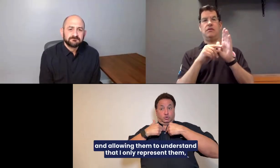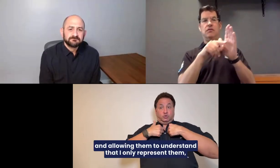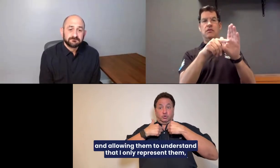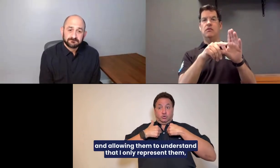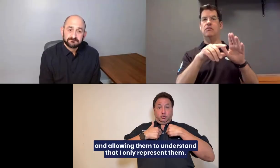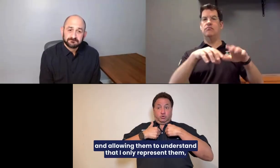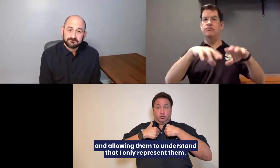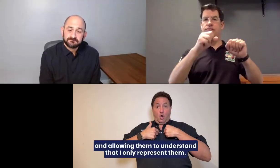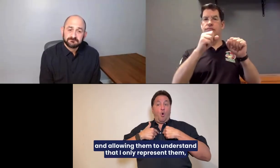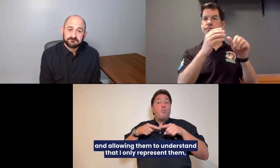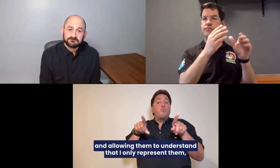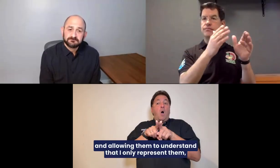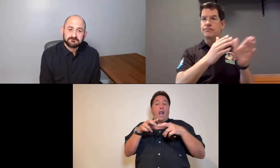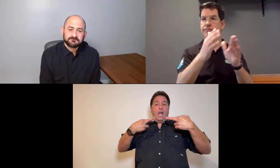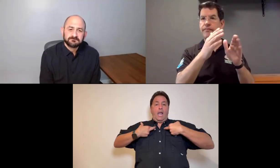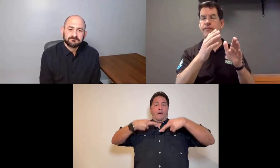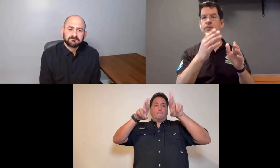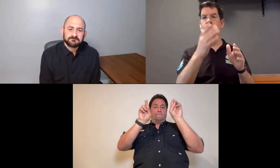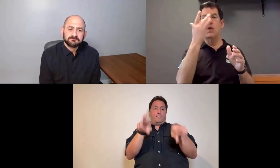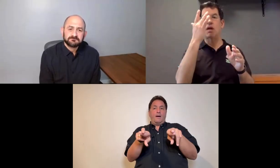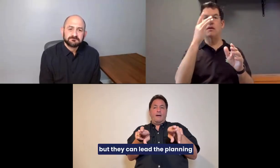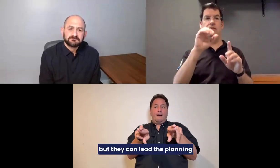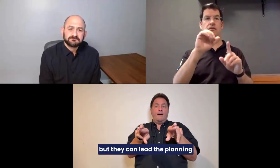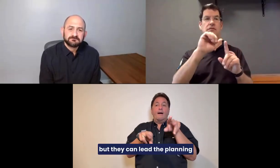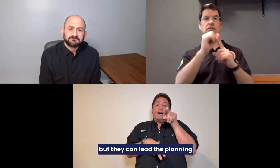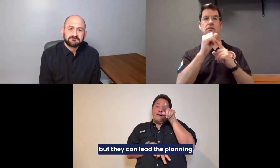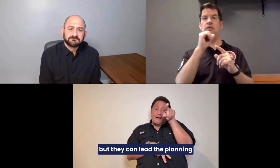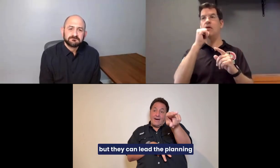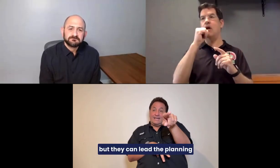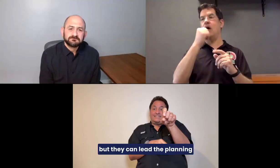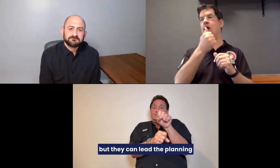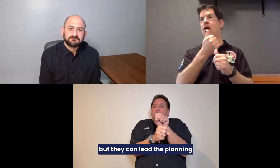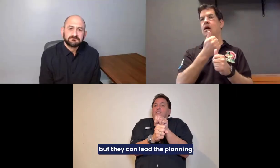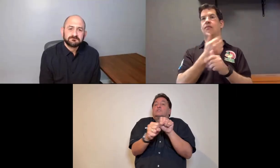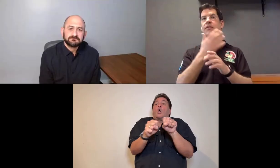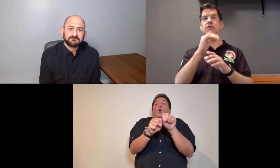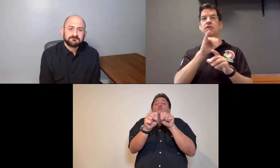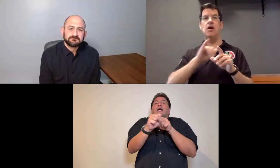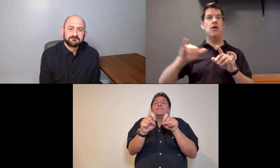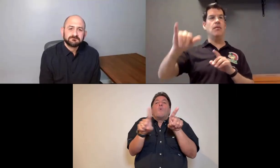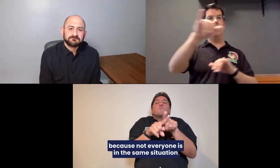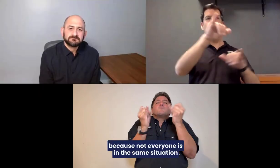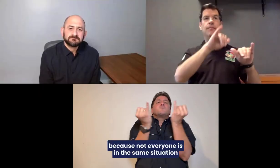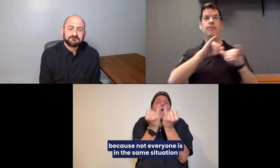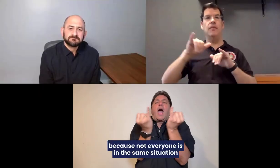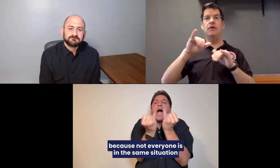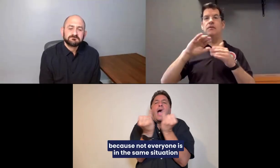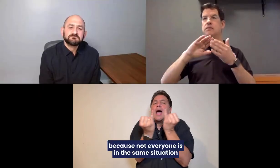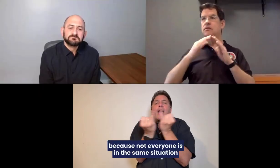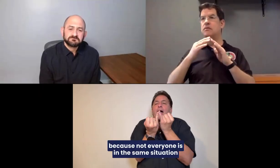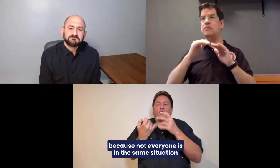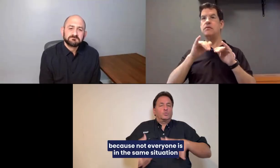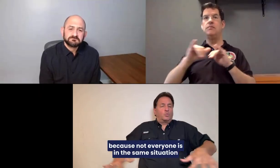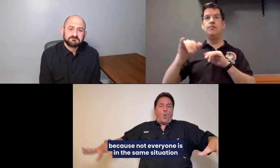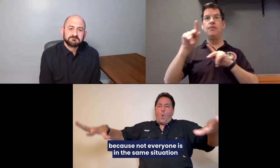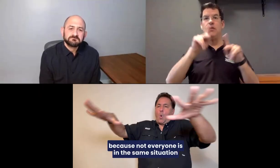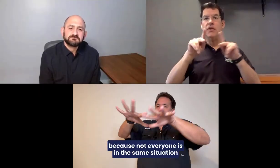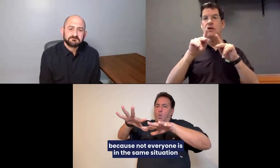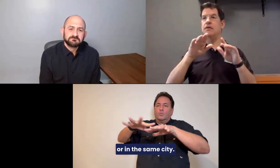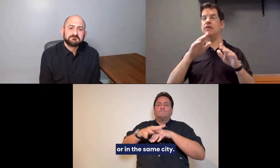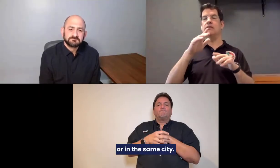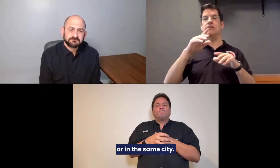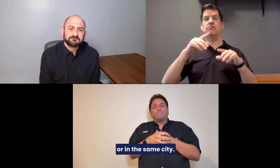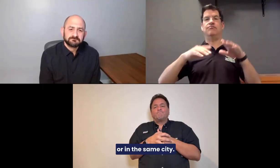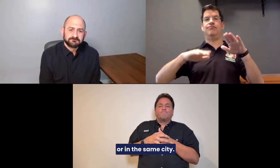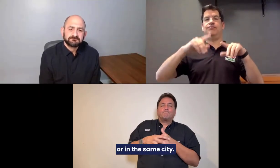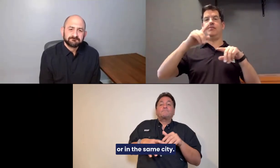understand that I only represent them, but they can lead the planning because not everyone is in the same situation